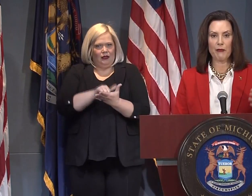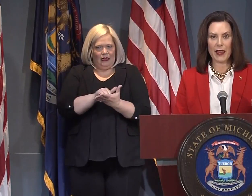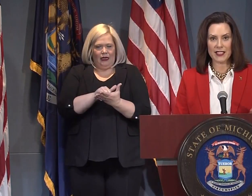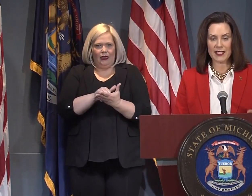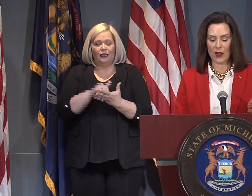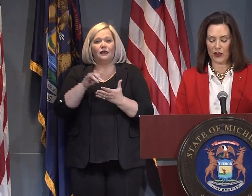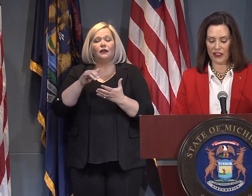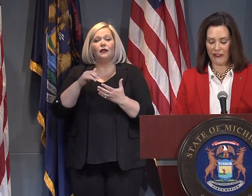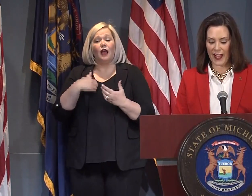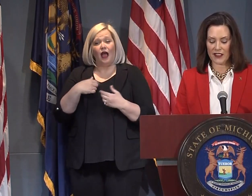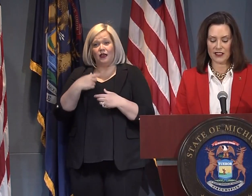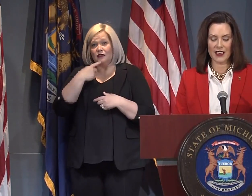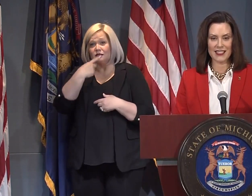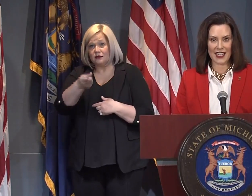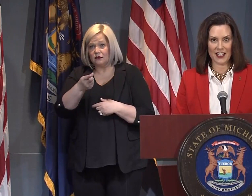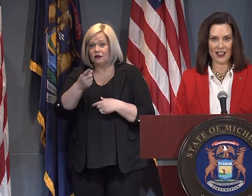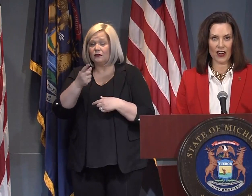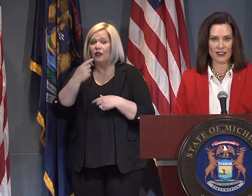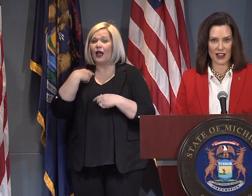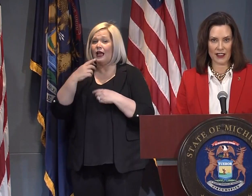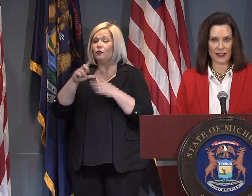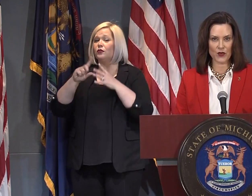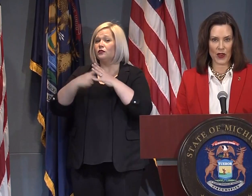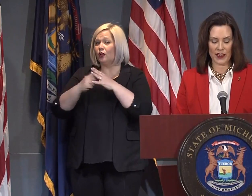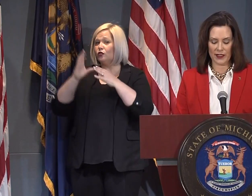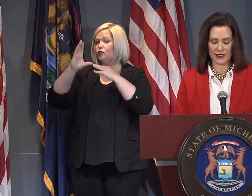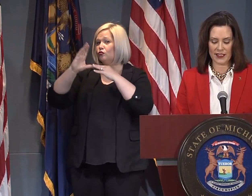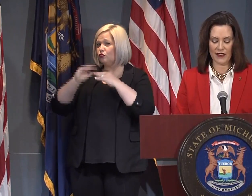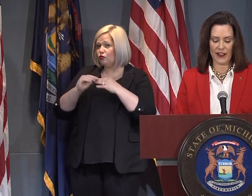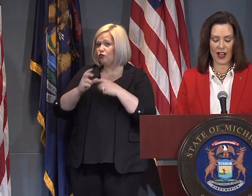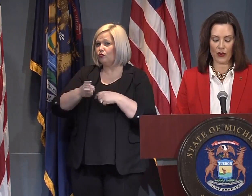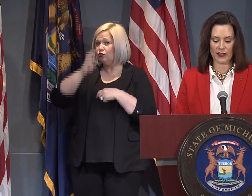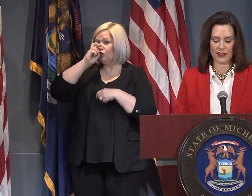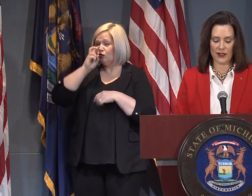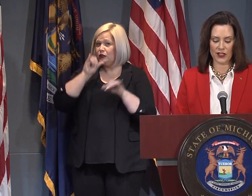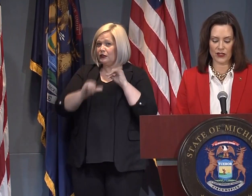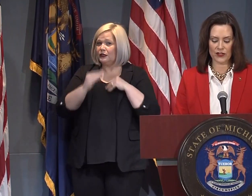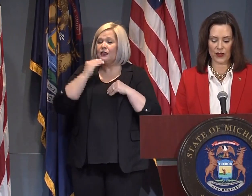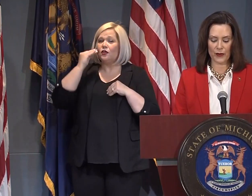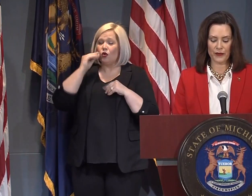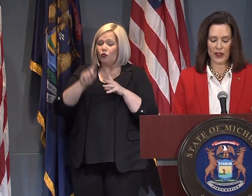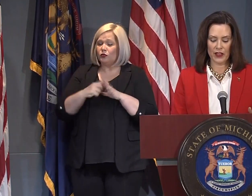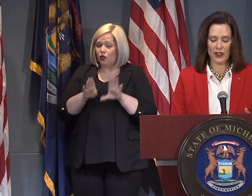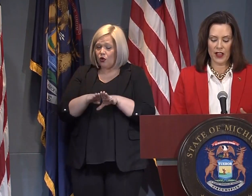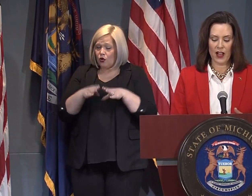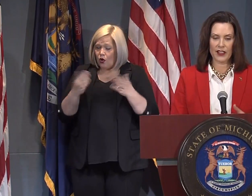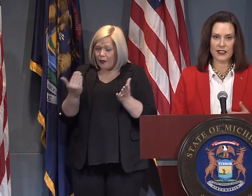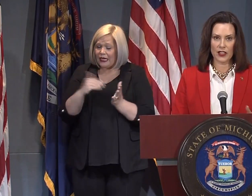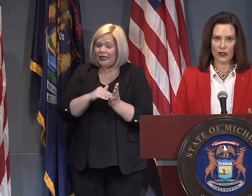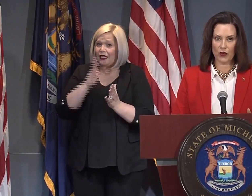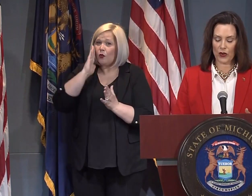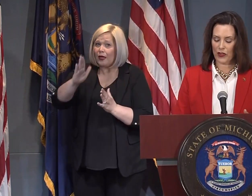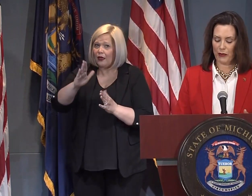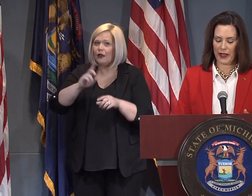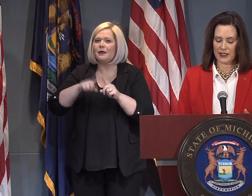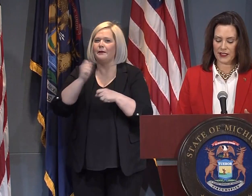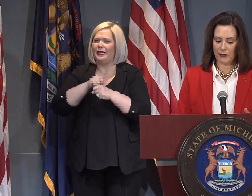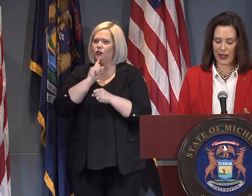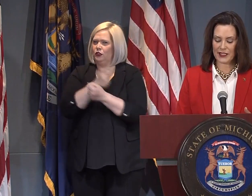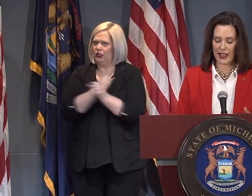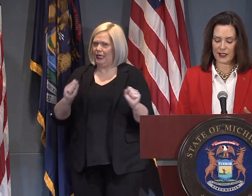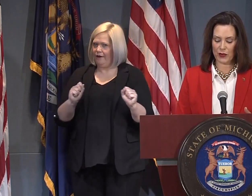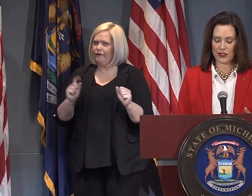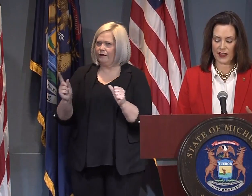loosen them based on what the facts and data are telling us when it is safe and how it is safe to do so. I'll continue to work with the